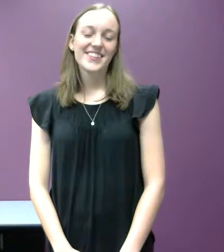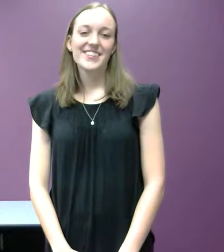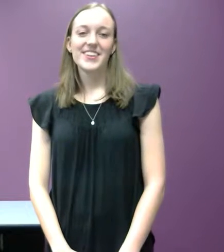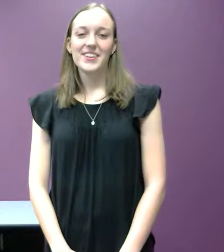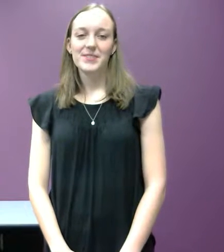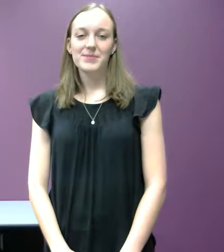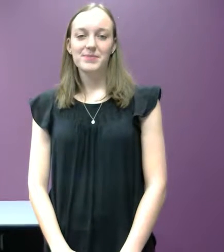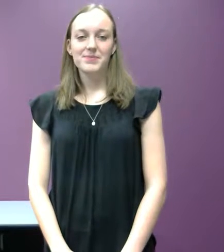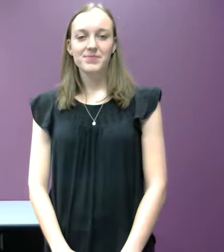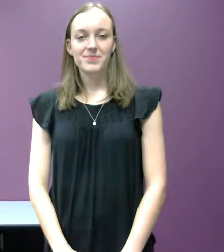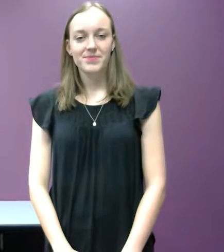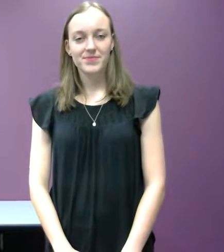All right, ready? Here you go.